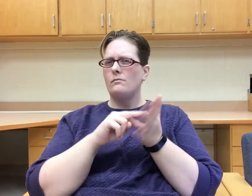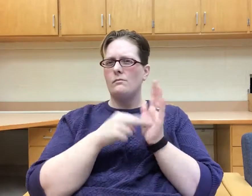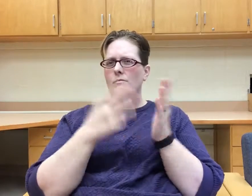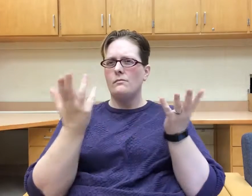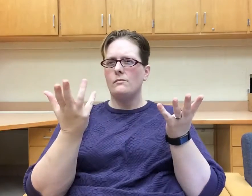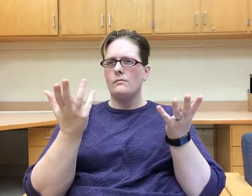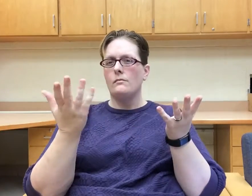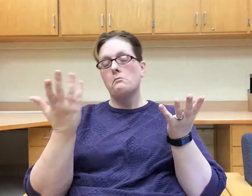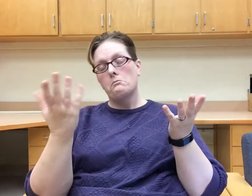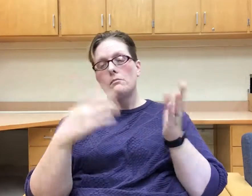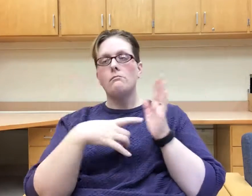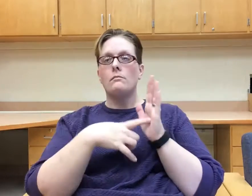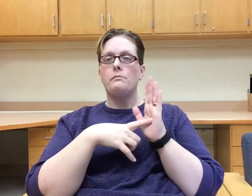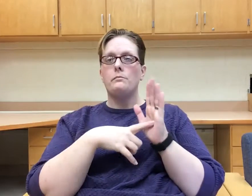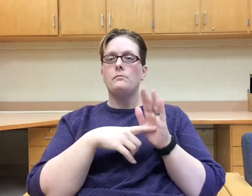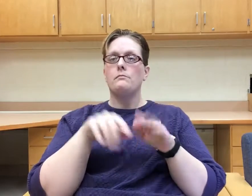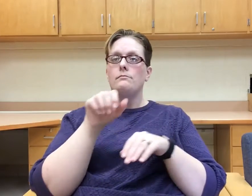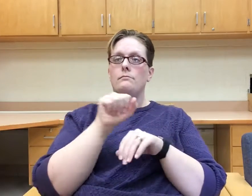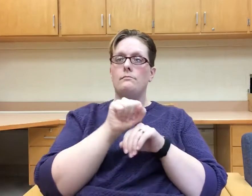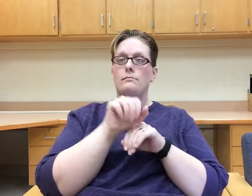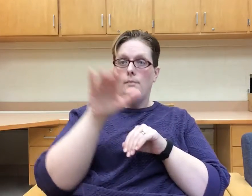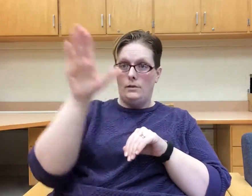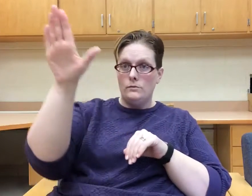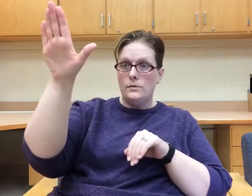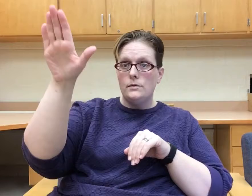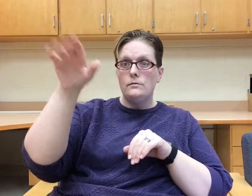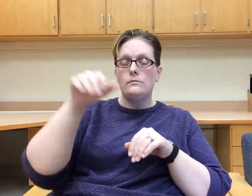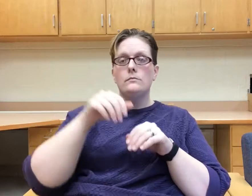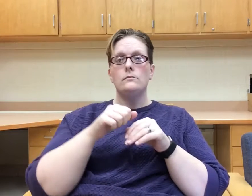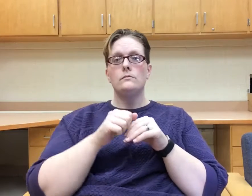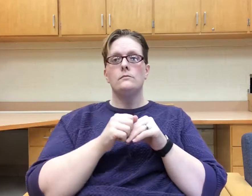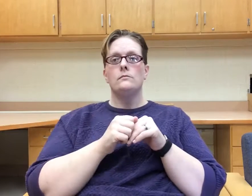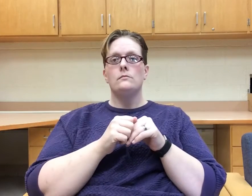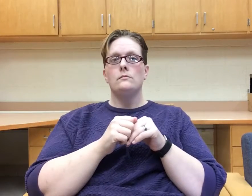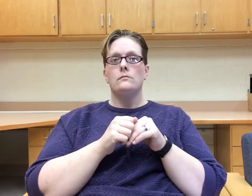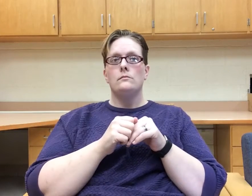Landforms, what does that mean? Well, examples would be mountains,